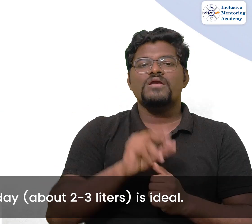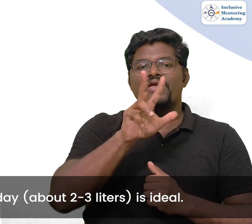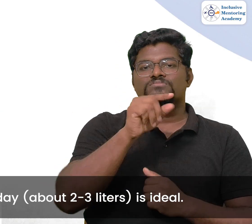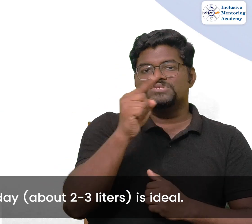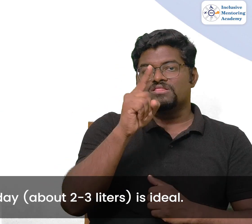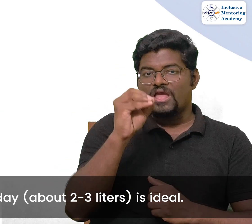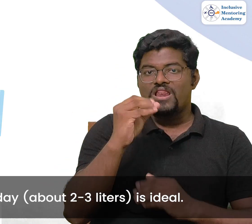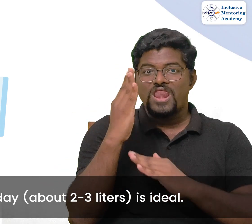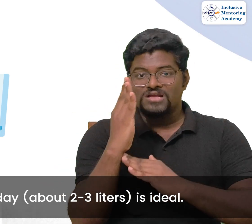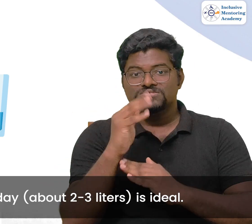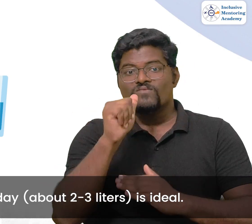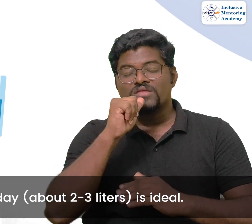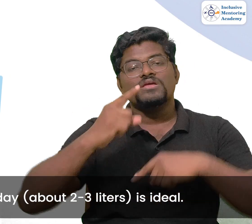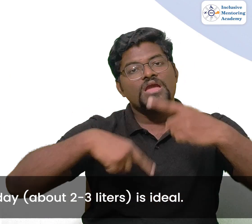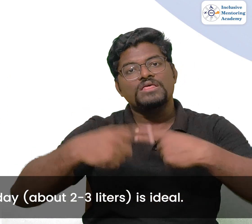8 to 10 glasses per day.